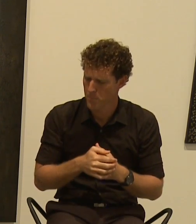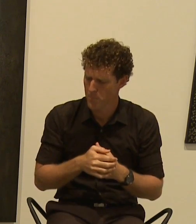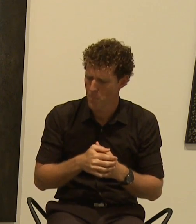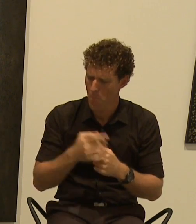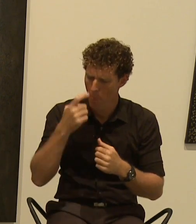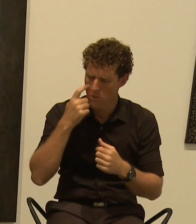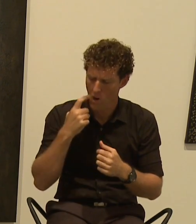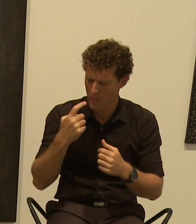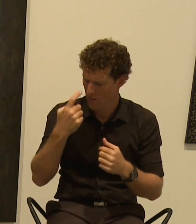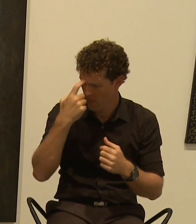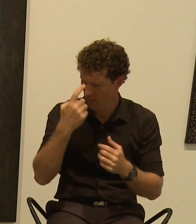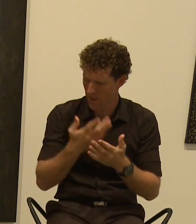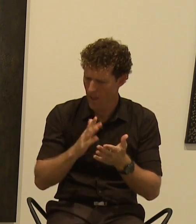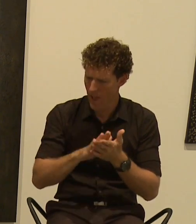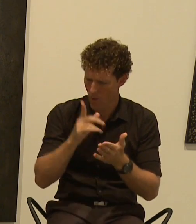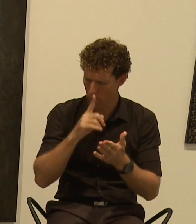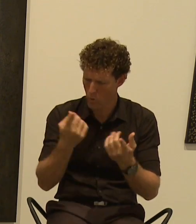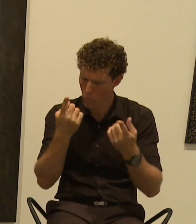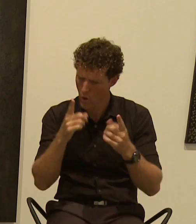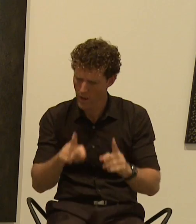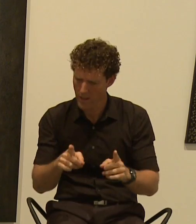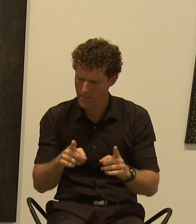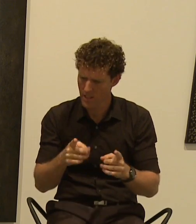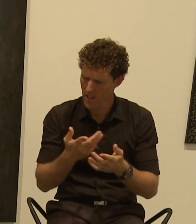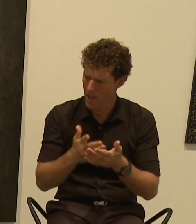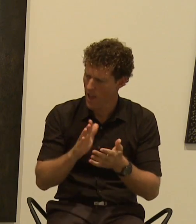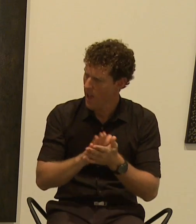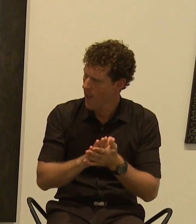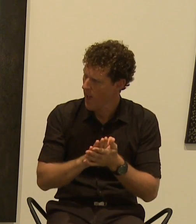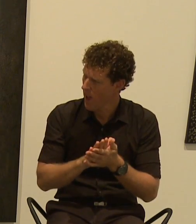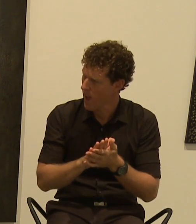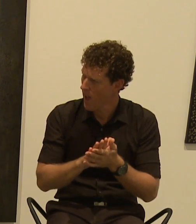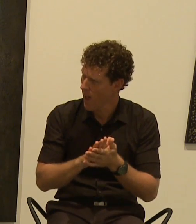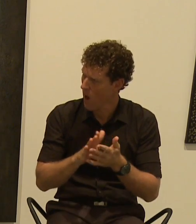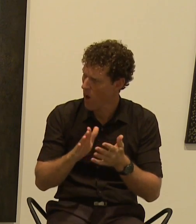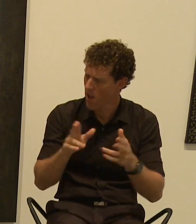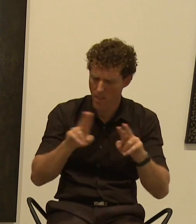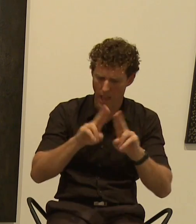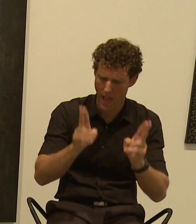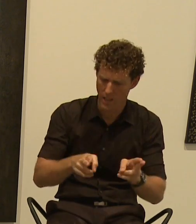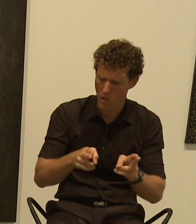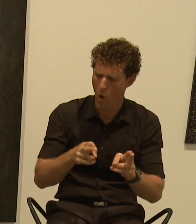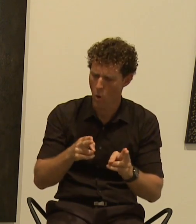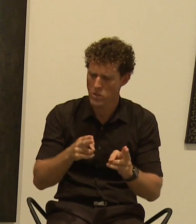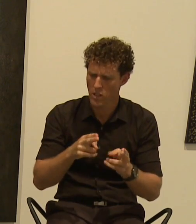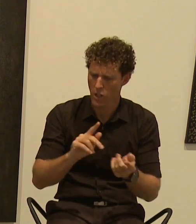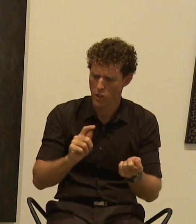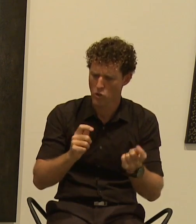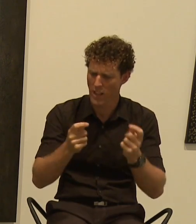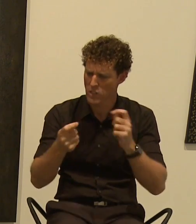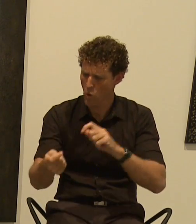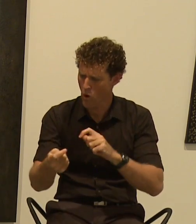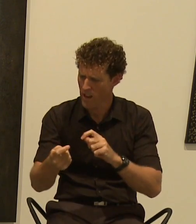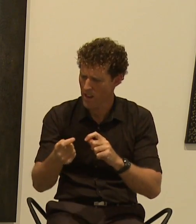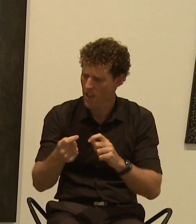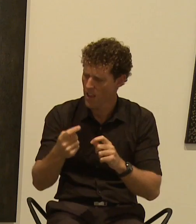trying to map our universe, trying to map out our solar system. So using the transit to work out how far we